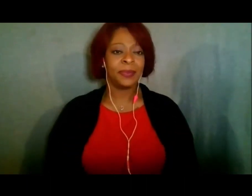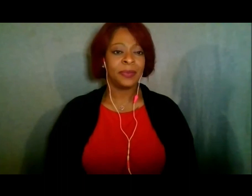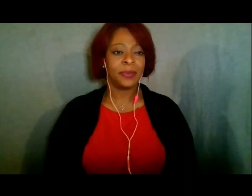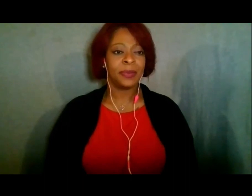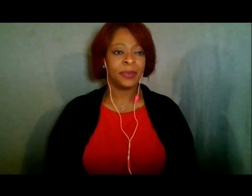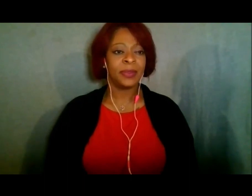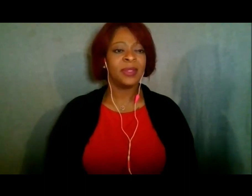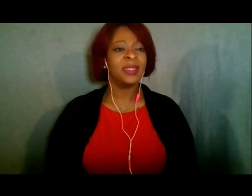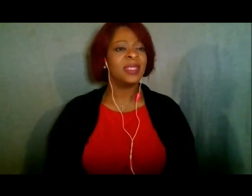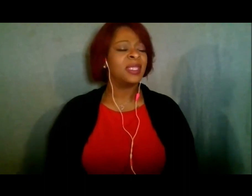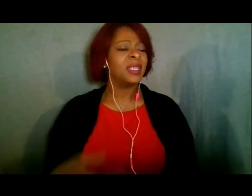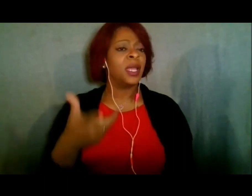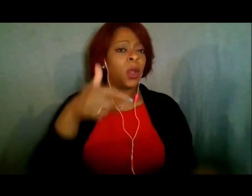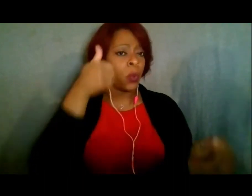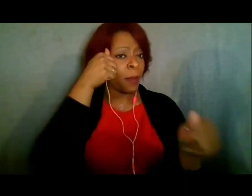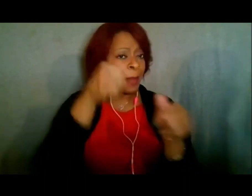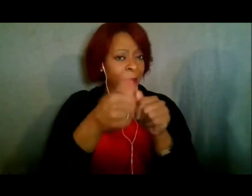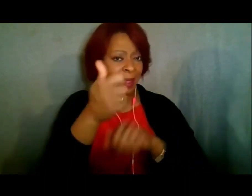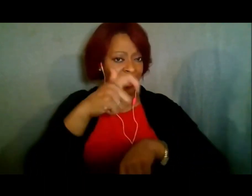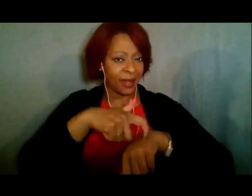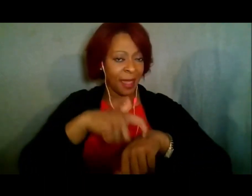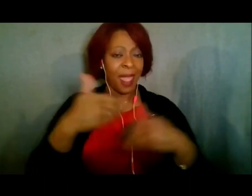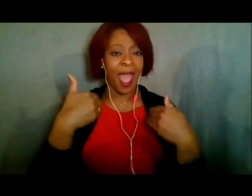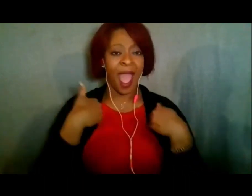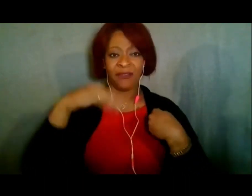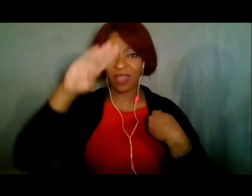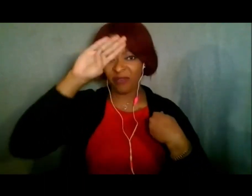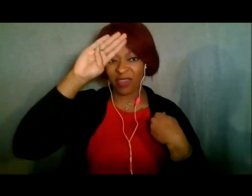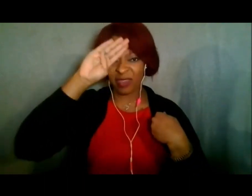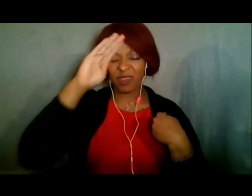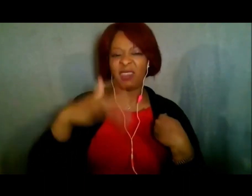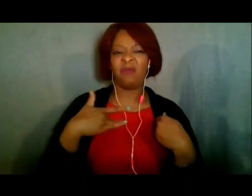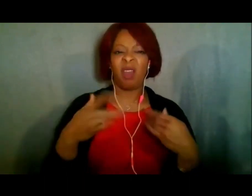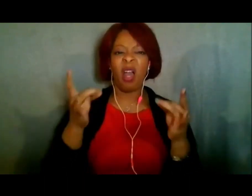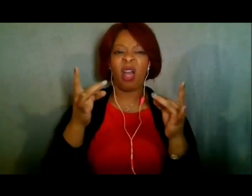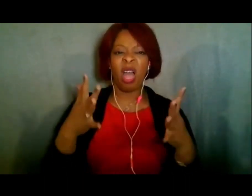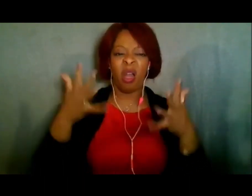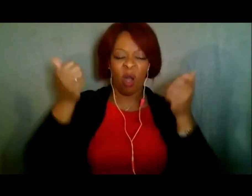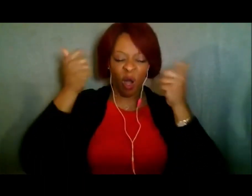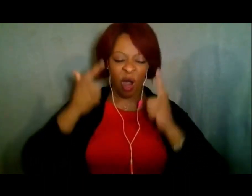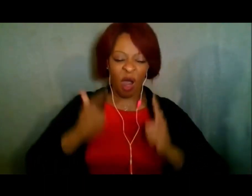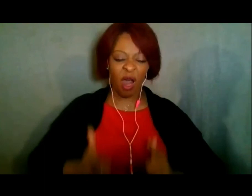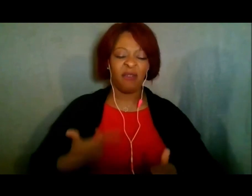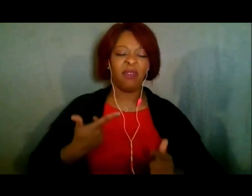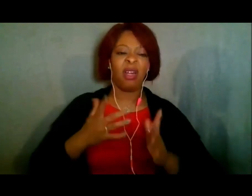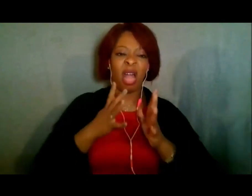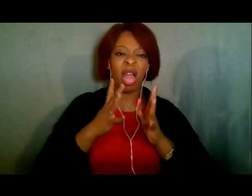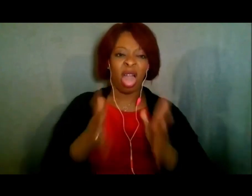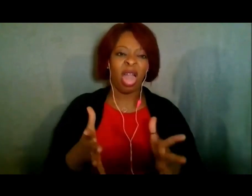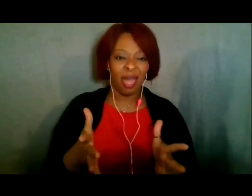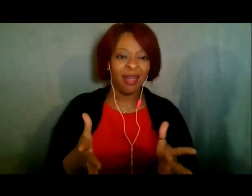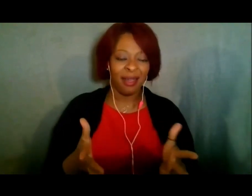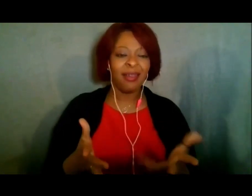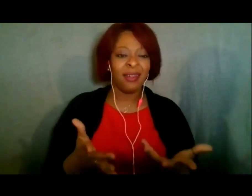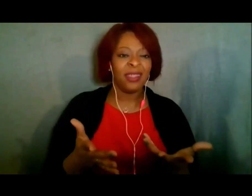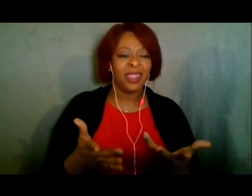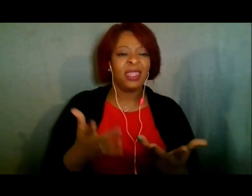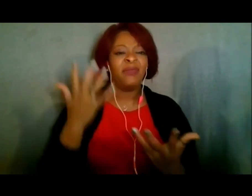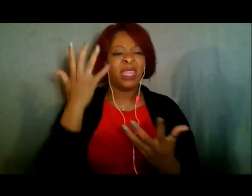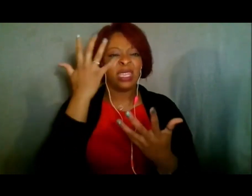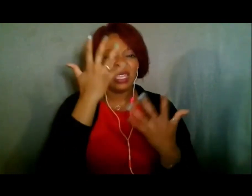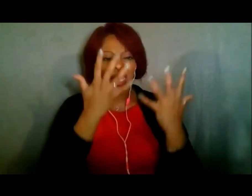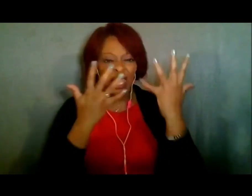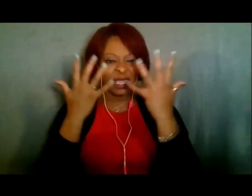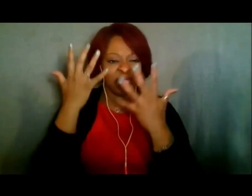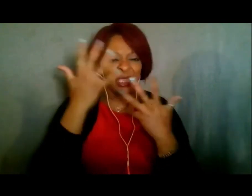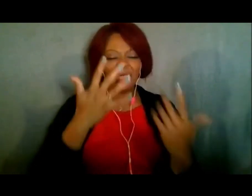I think too, remember, anytime you have a fever, you feel terrible all over. So you get dizzy, you get